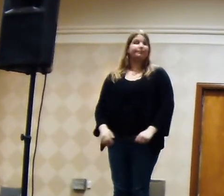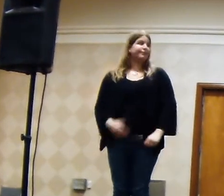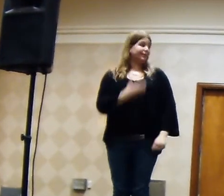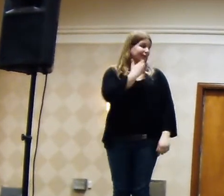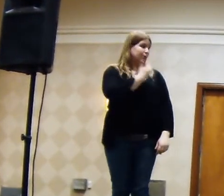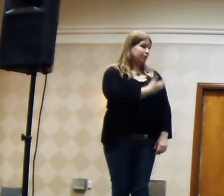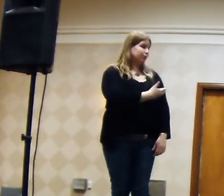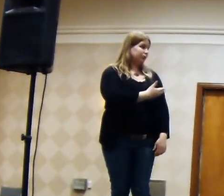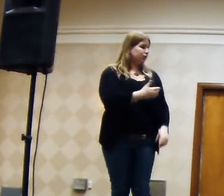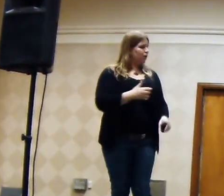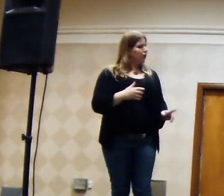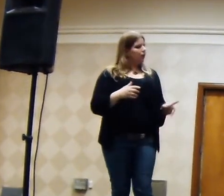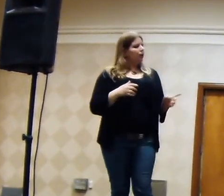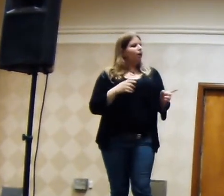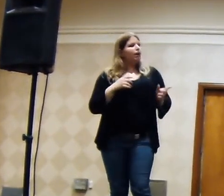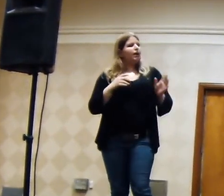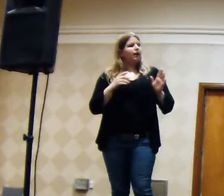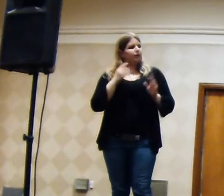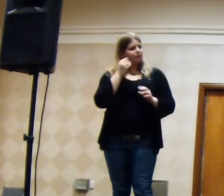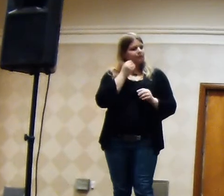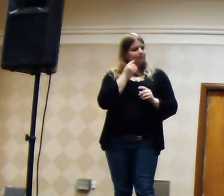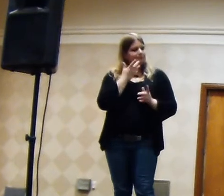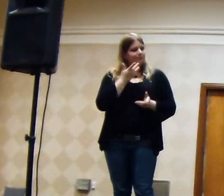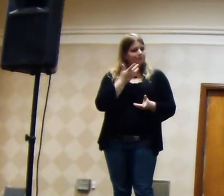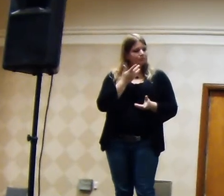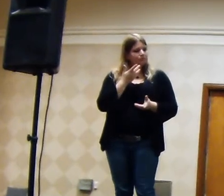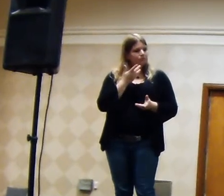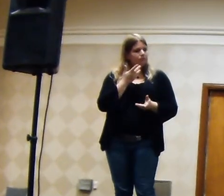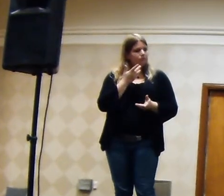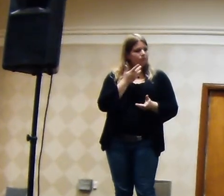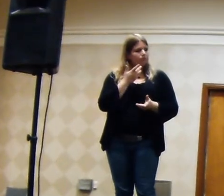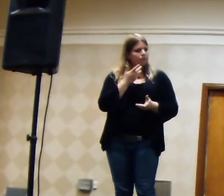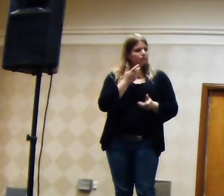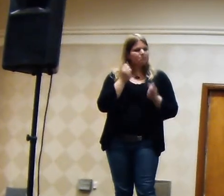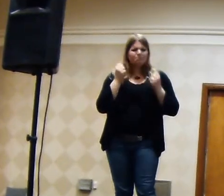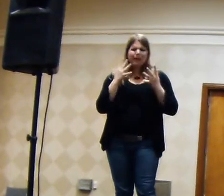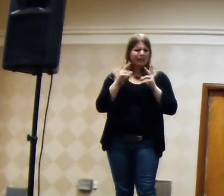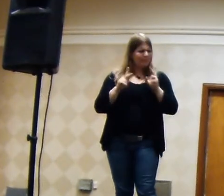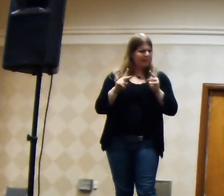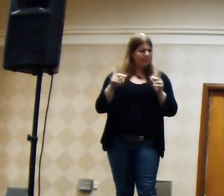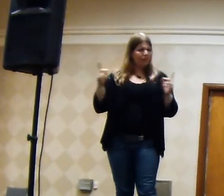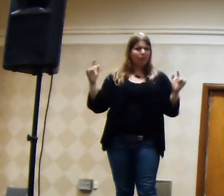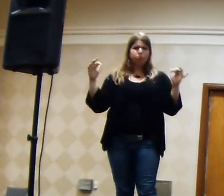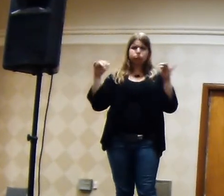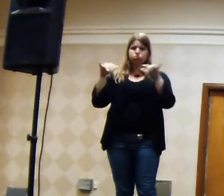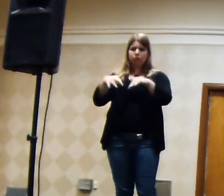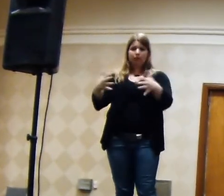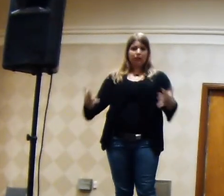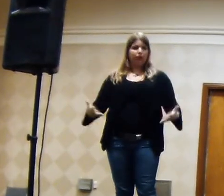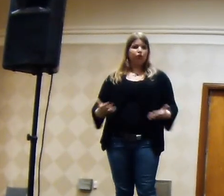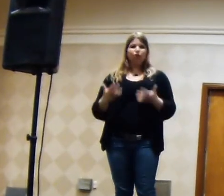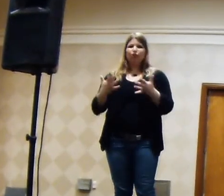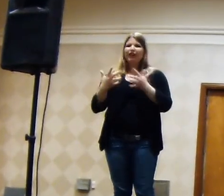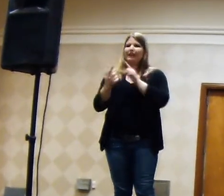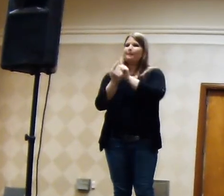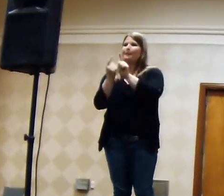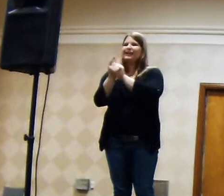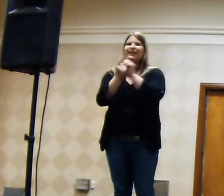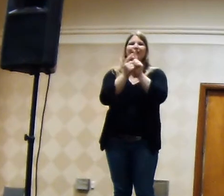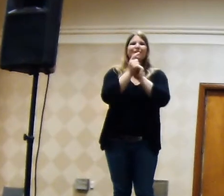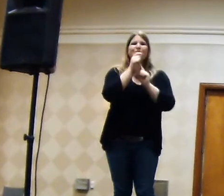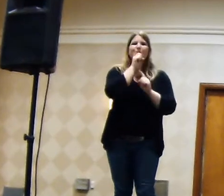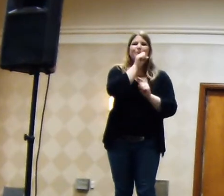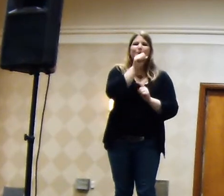Thank you. But this is sort of like a surreal experience because not just yourself, but so many people come to these events and then reconnect with people they haven't seen